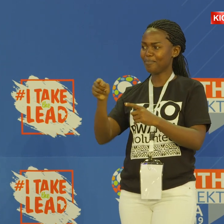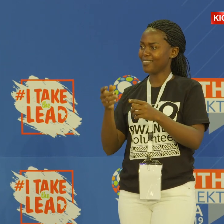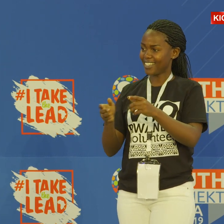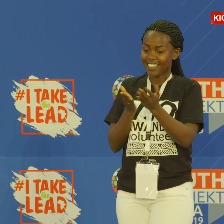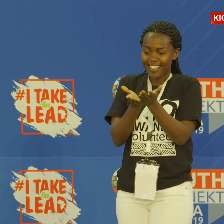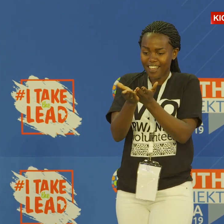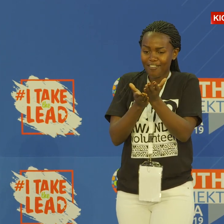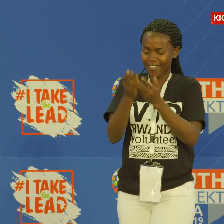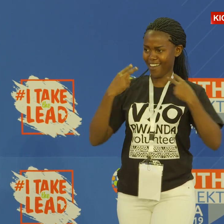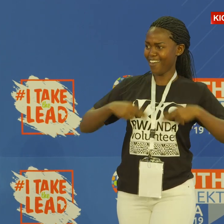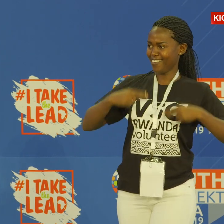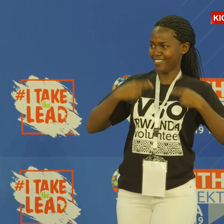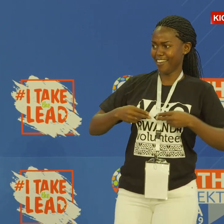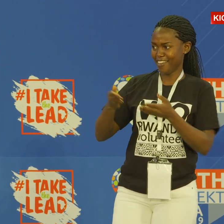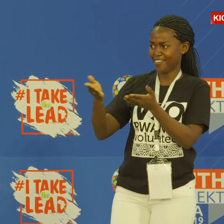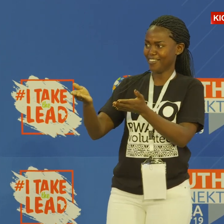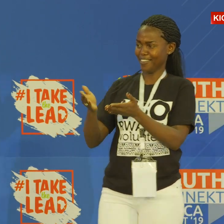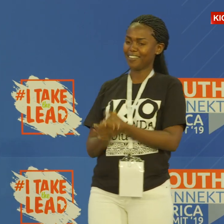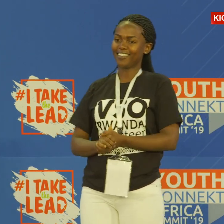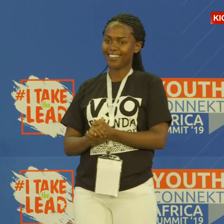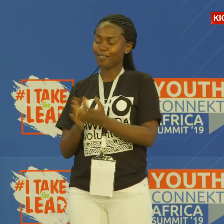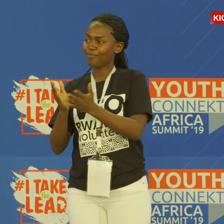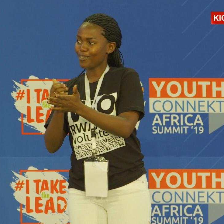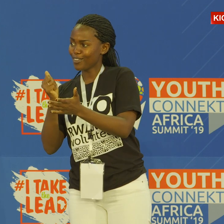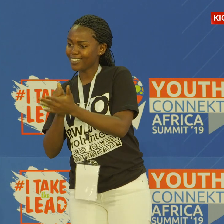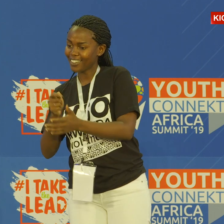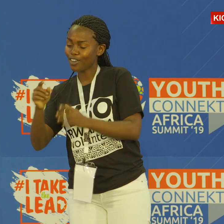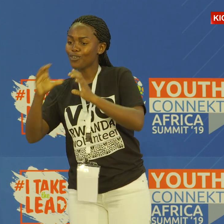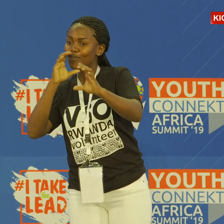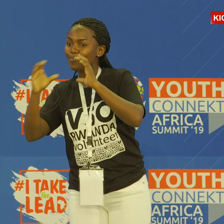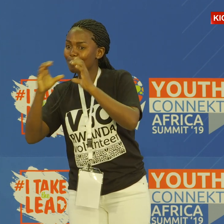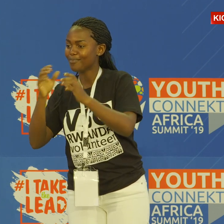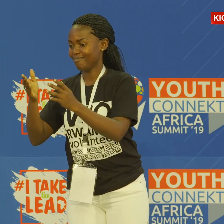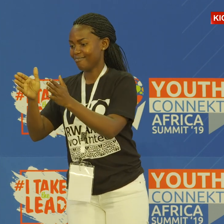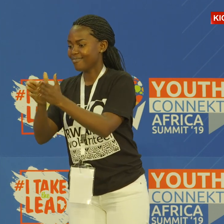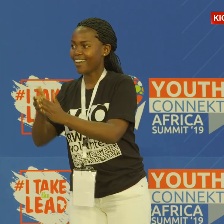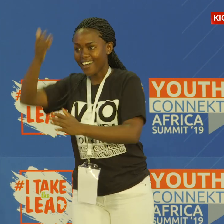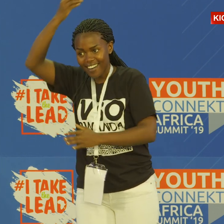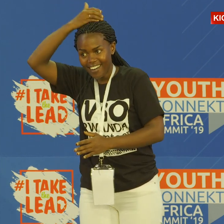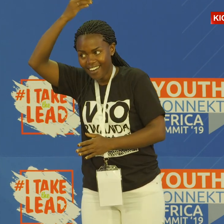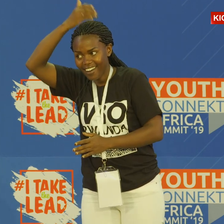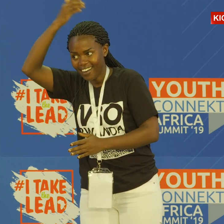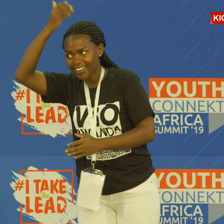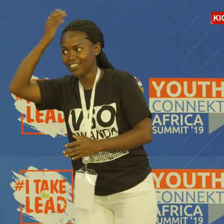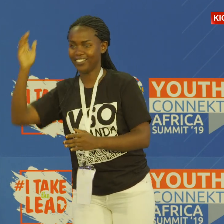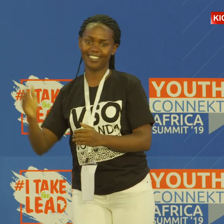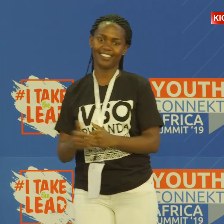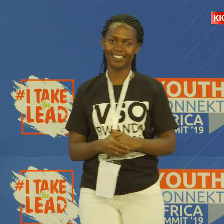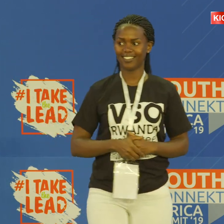in the community we are working in, deaf people are getting health services, accessible health services, because we train